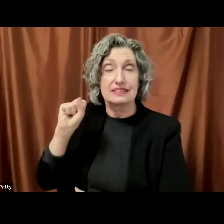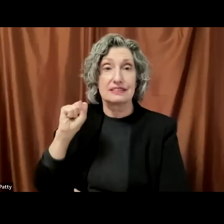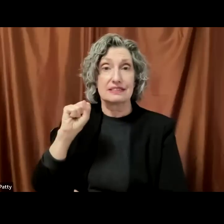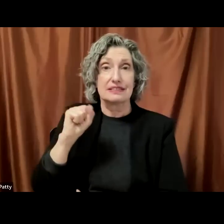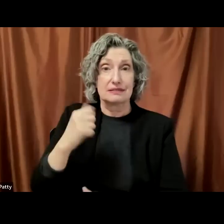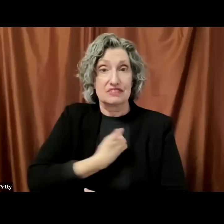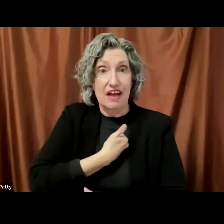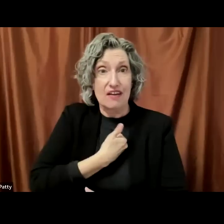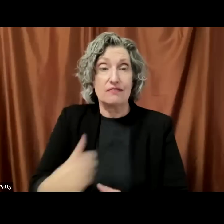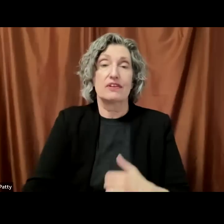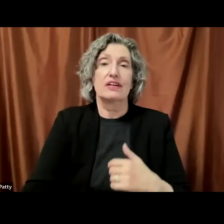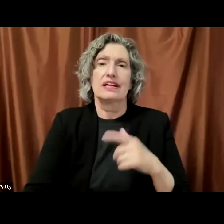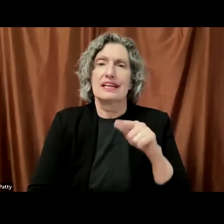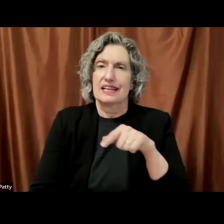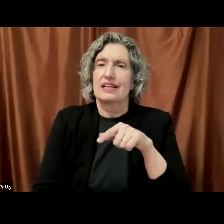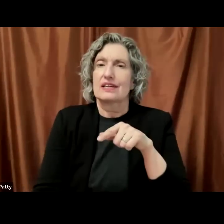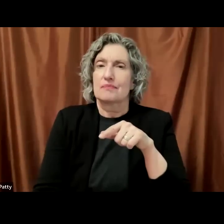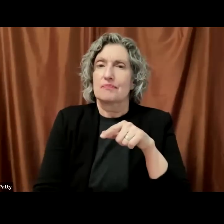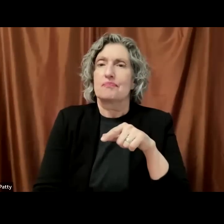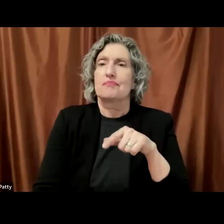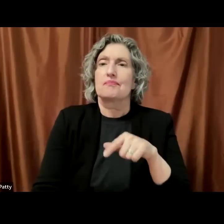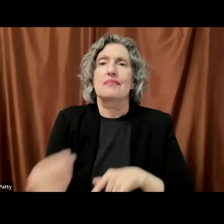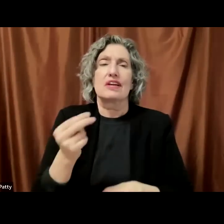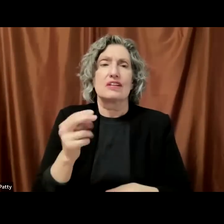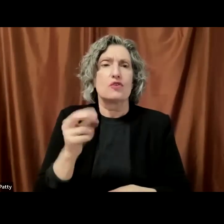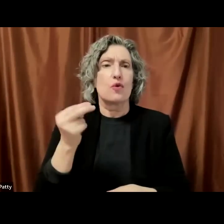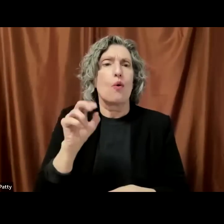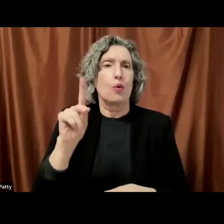on that a little bit during her section too, which is great. But I do